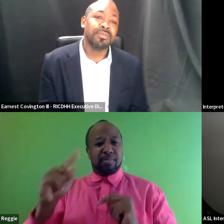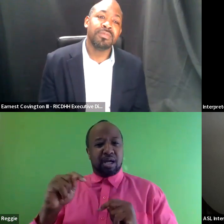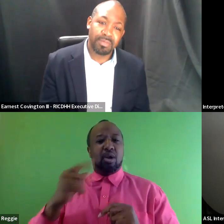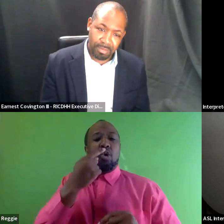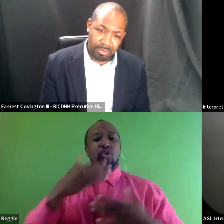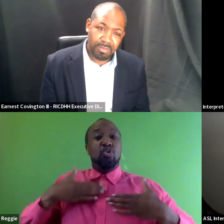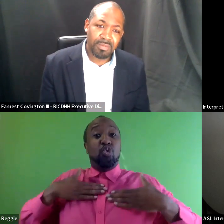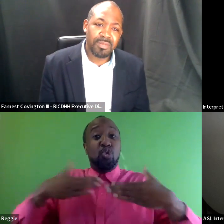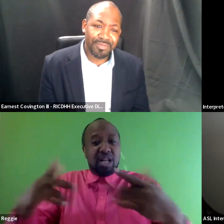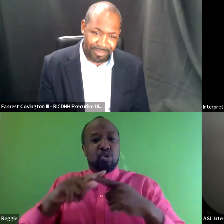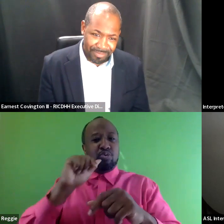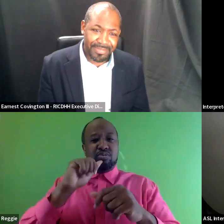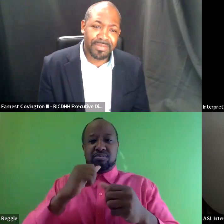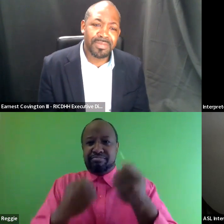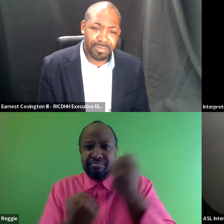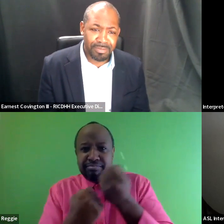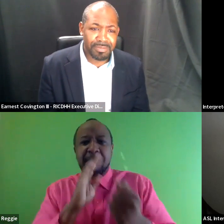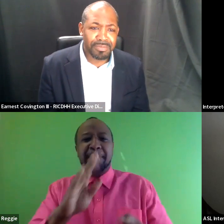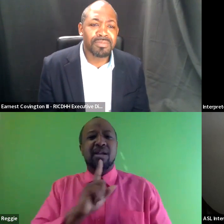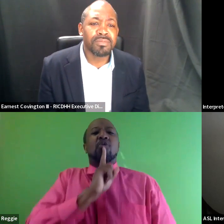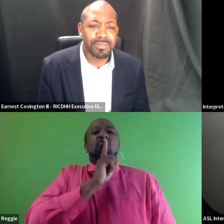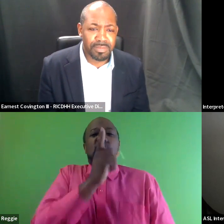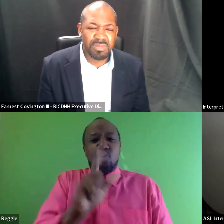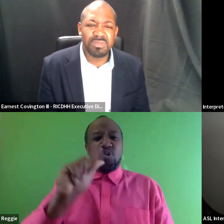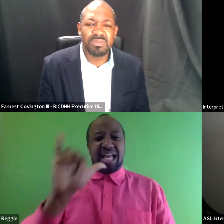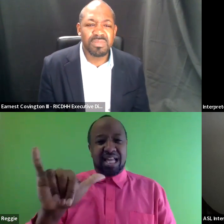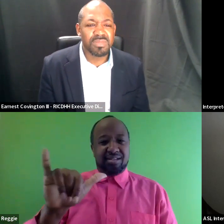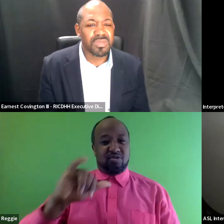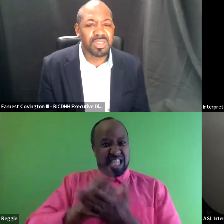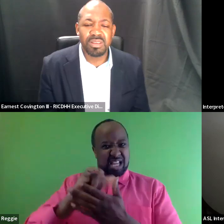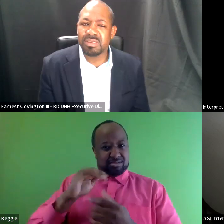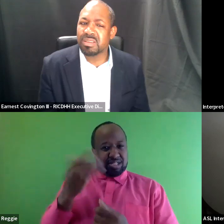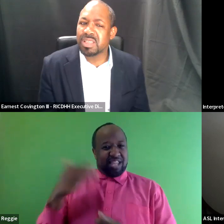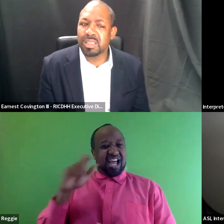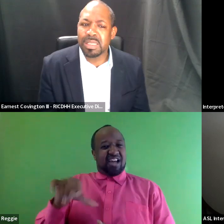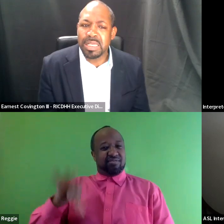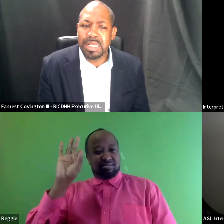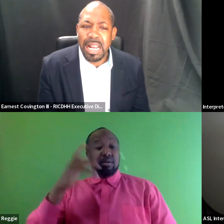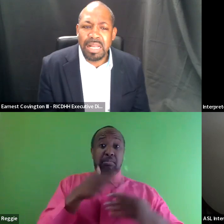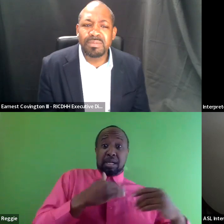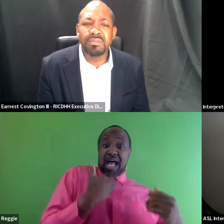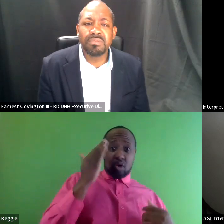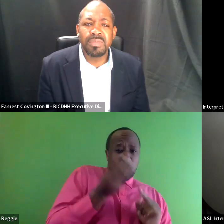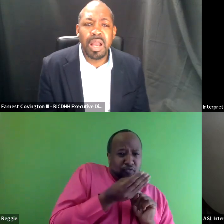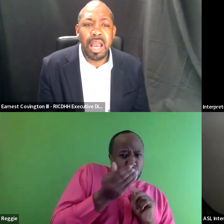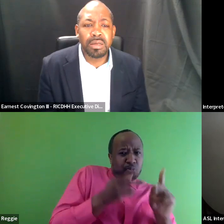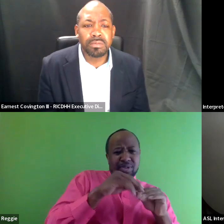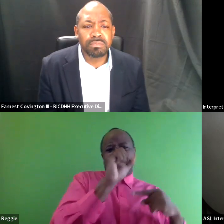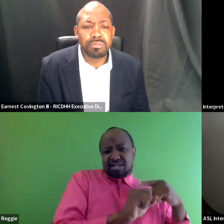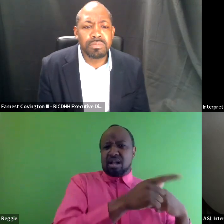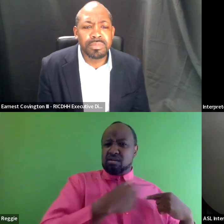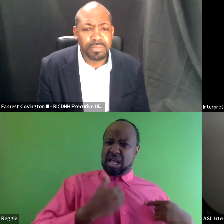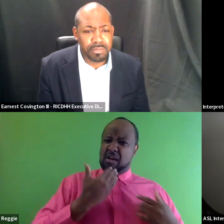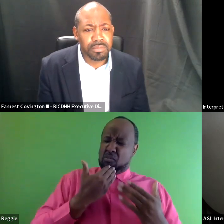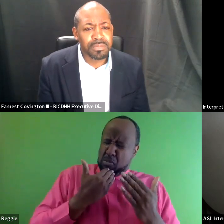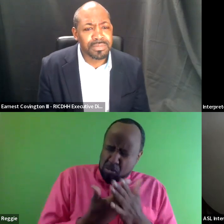process racism that's happened to me and others. And I have finally the breath and the availability and space to talk about these